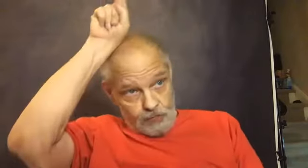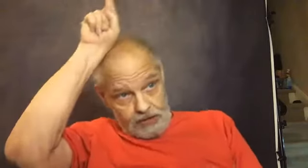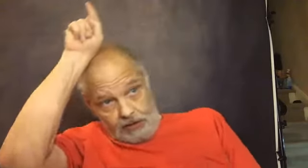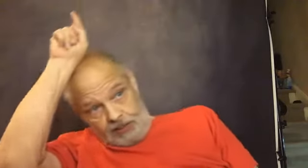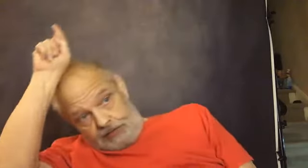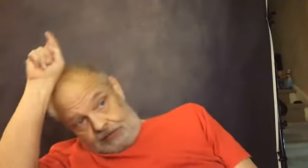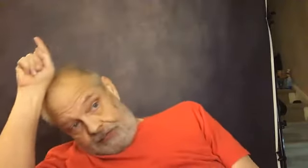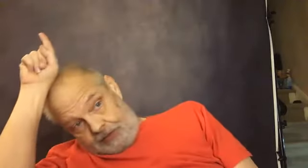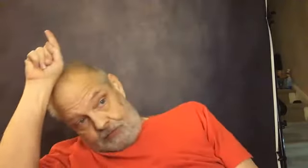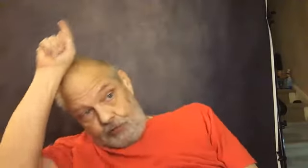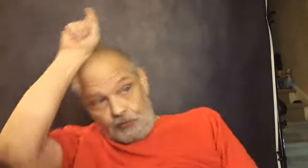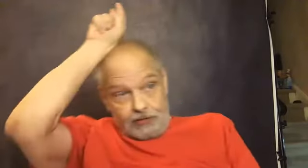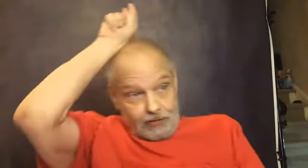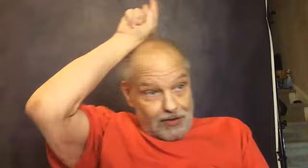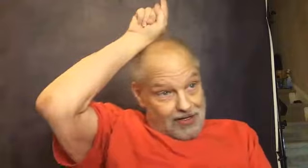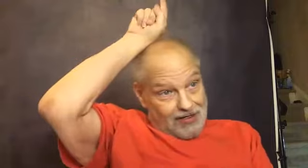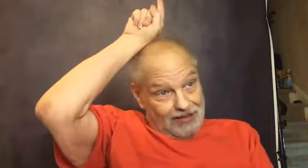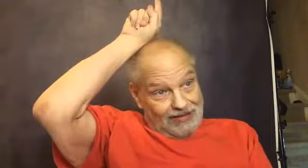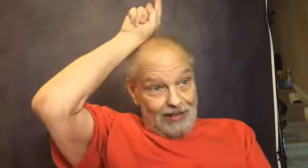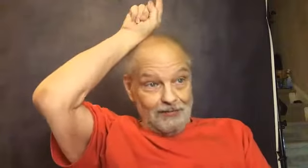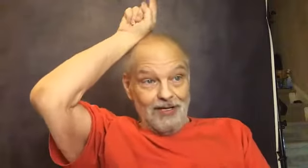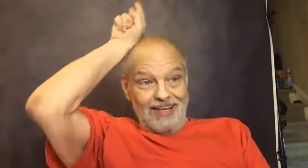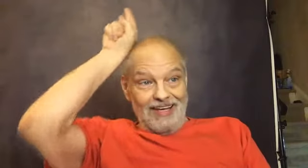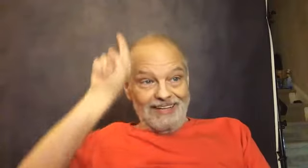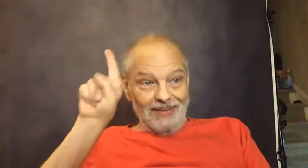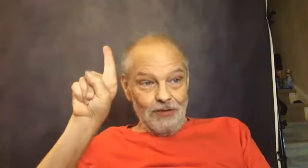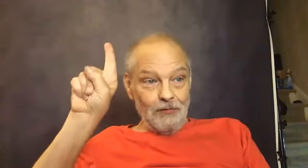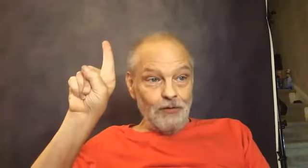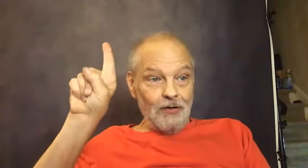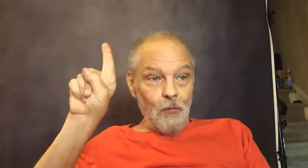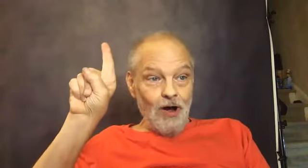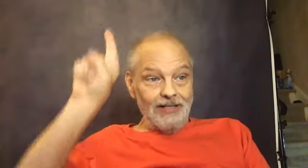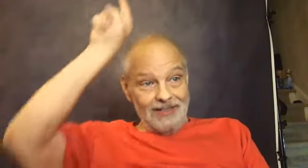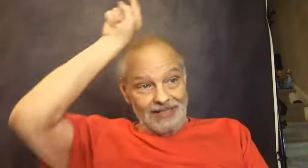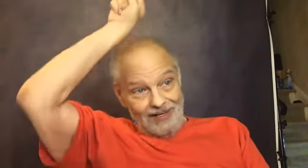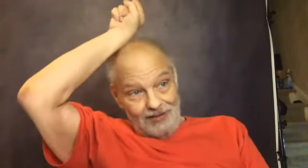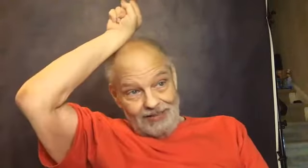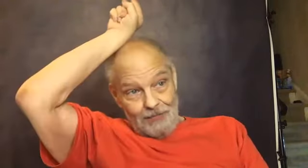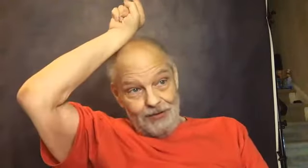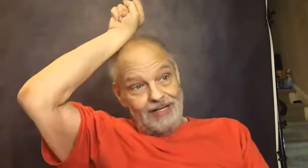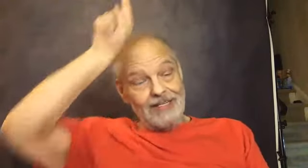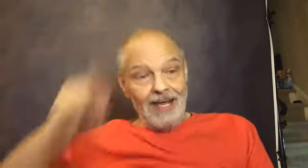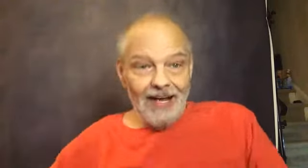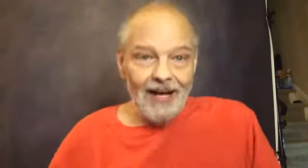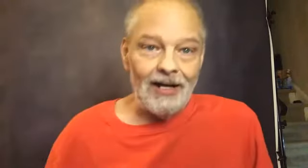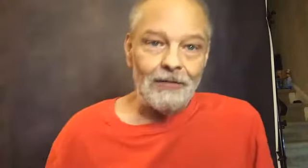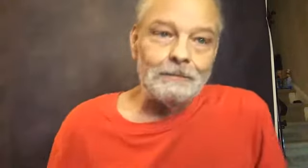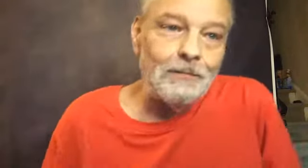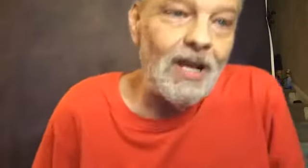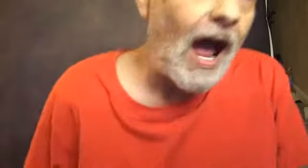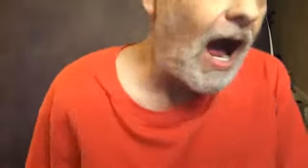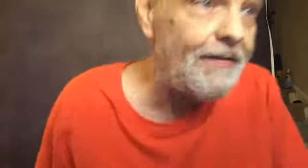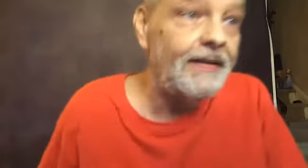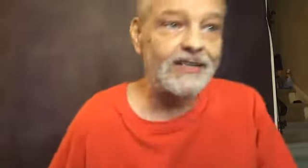German. If I can pull my it down with a one on top of their head. I think that's